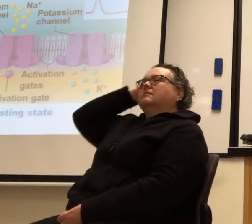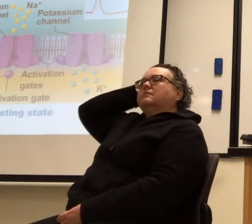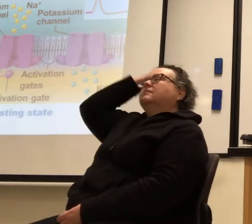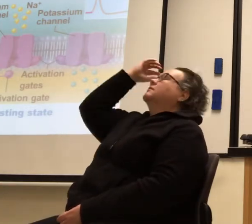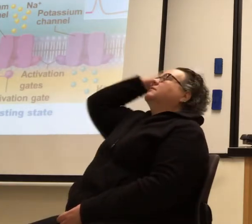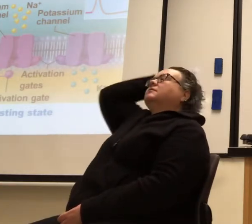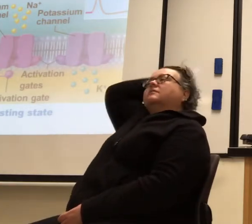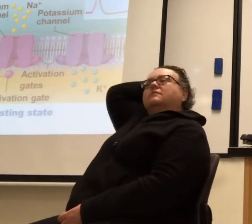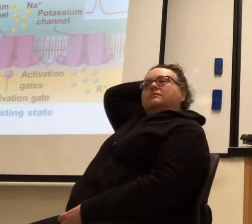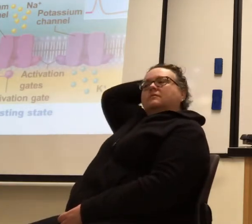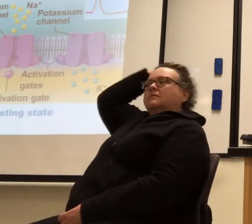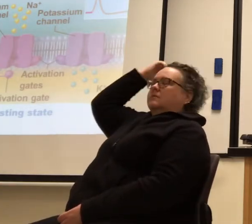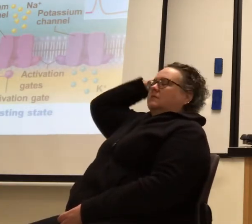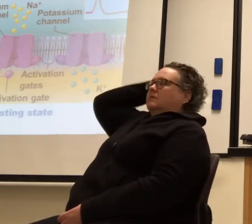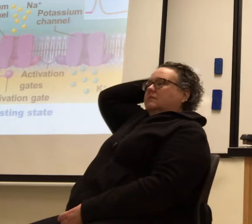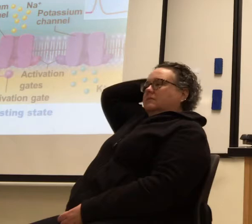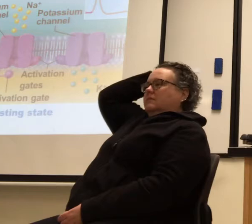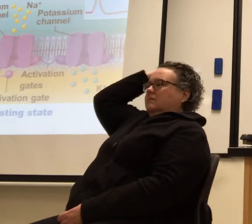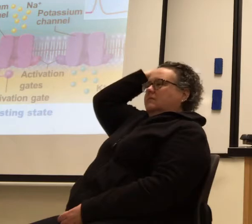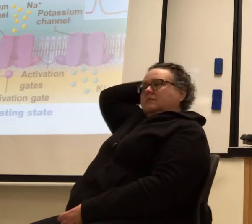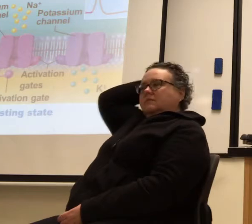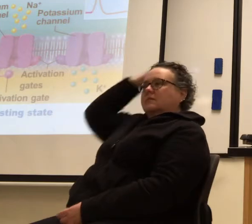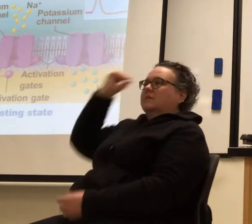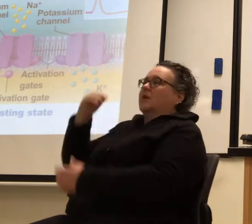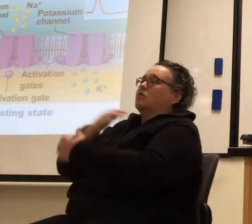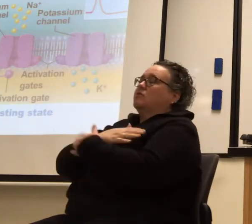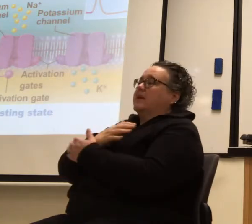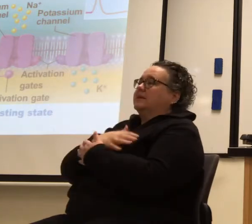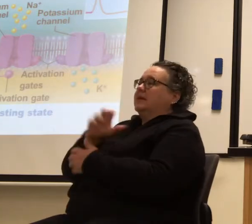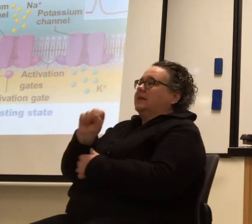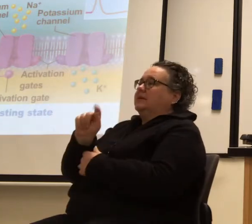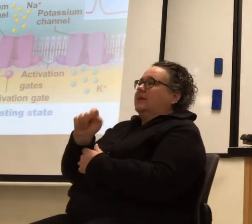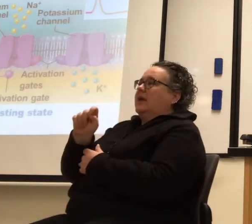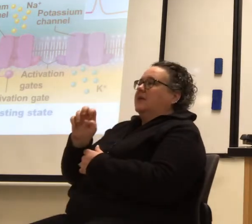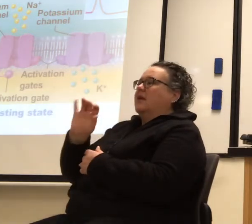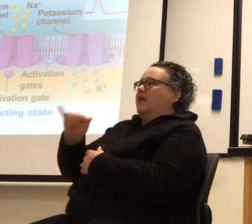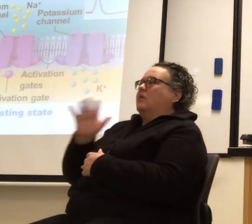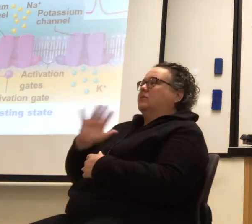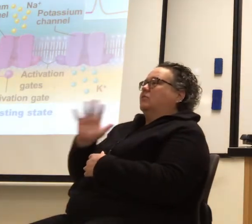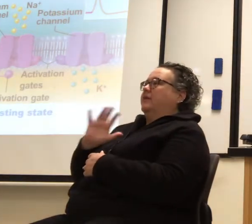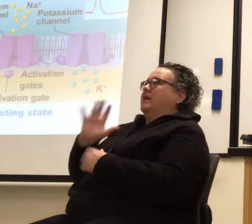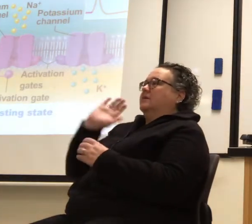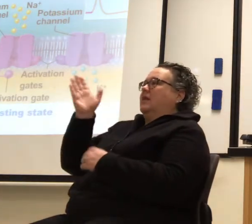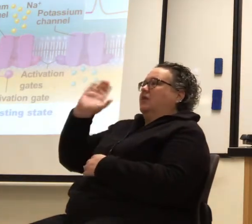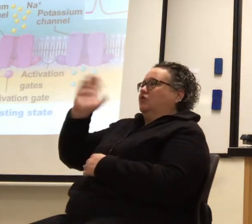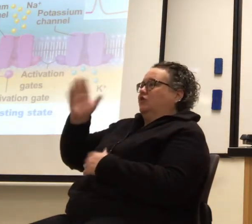In the resting state, that was a previous lecture. And,